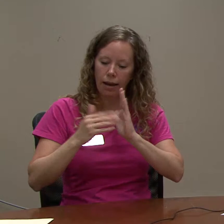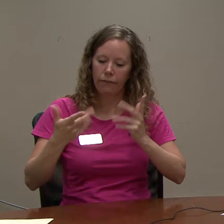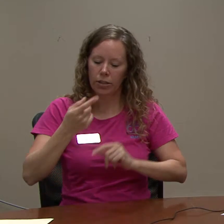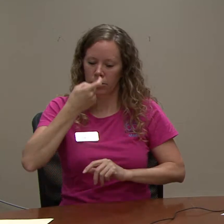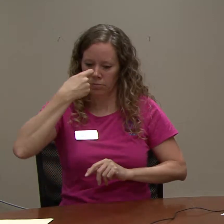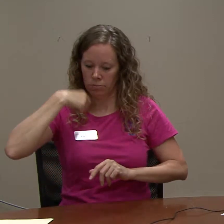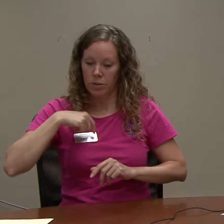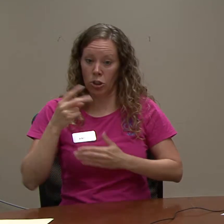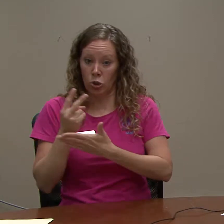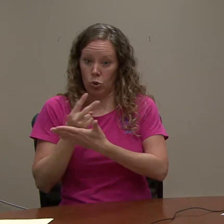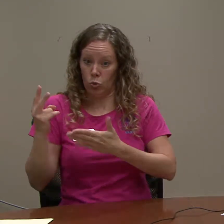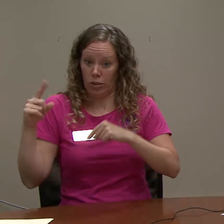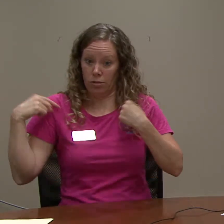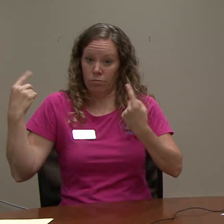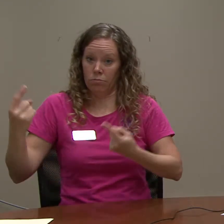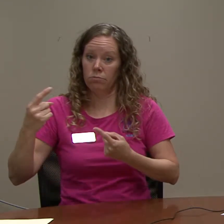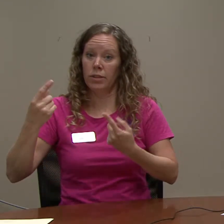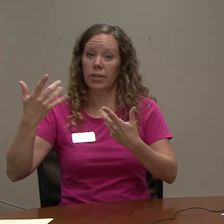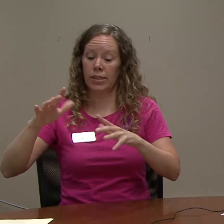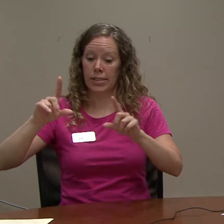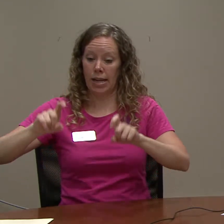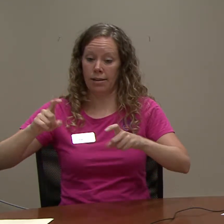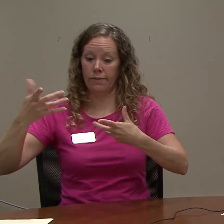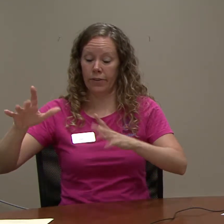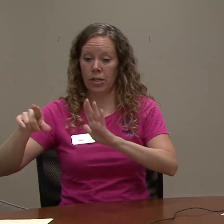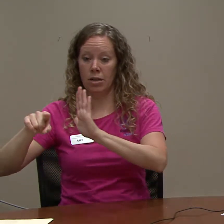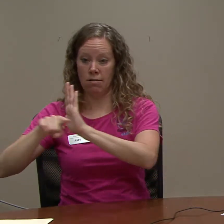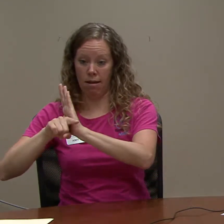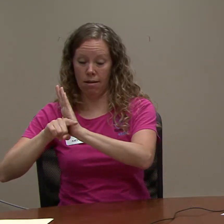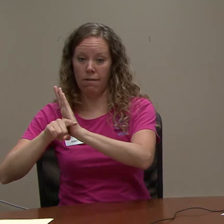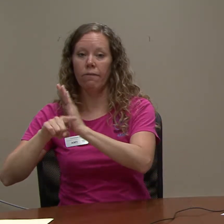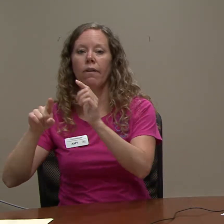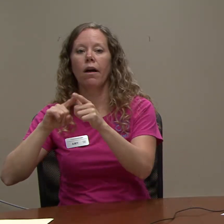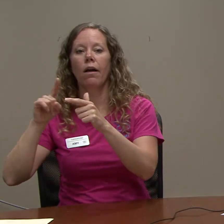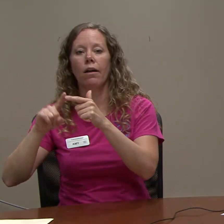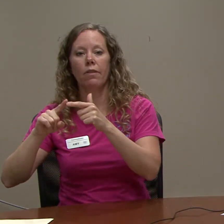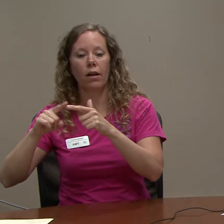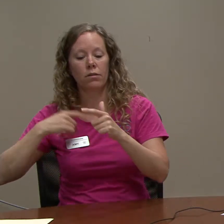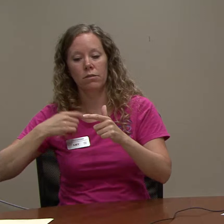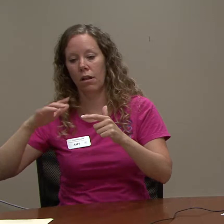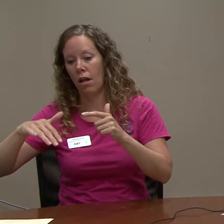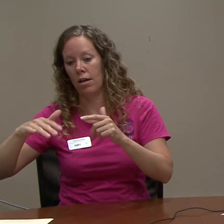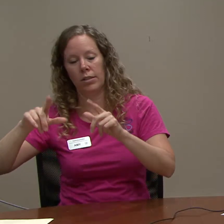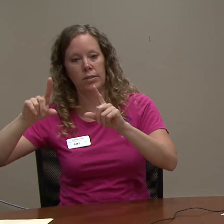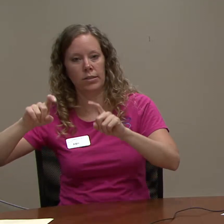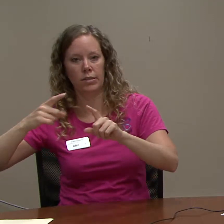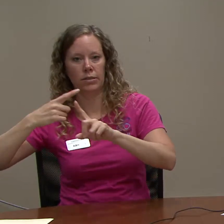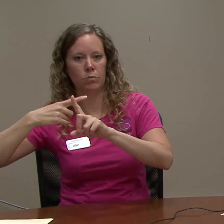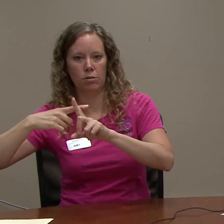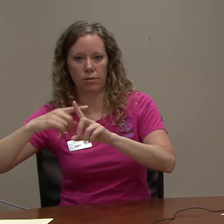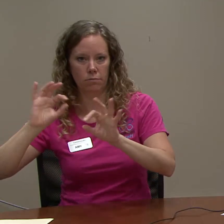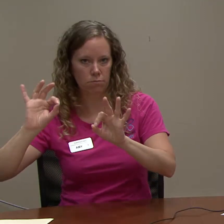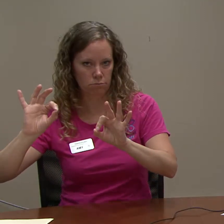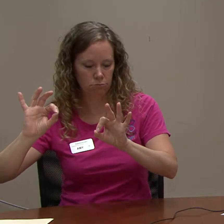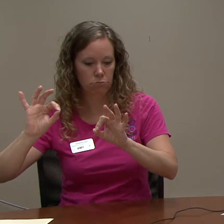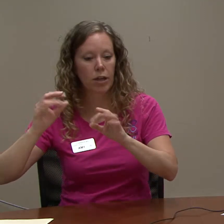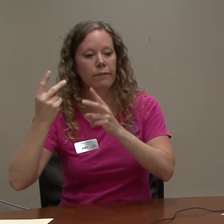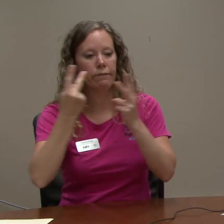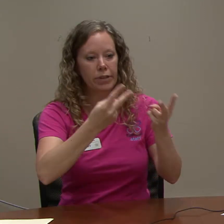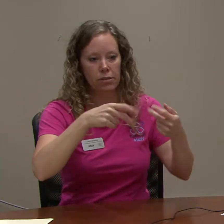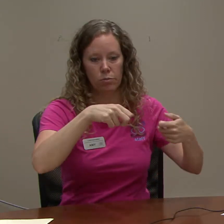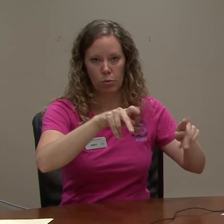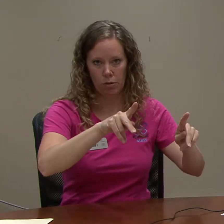test in the previous 2 weeks and has tested negative and has subsequently not tested positive. And as far as